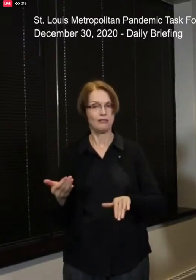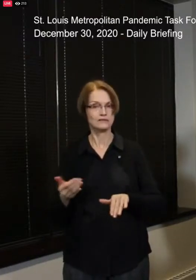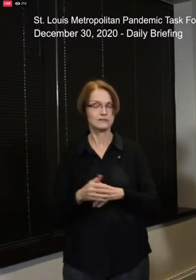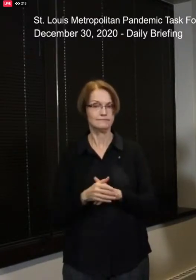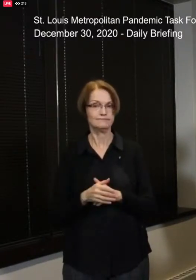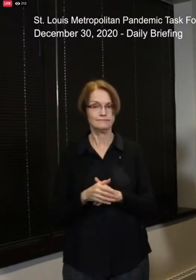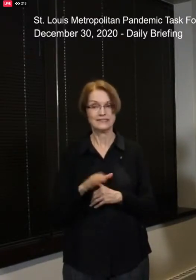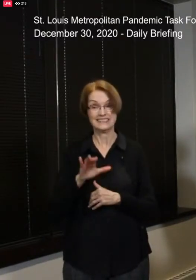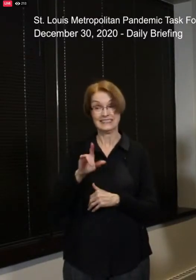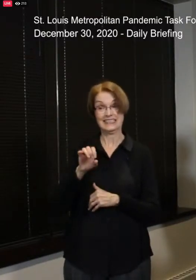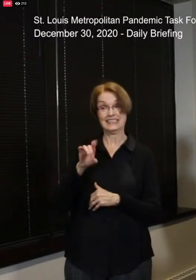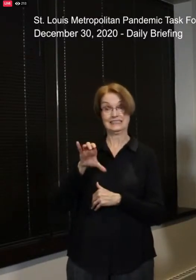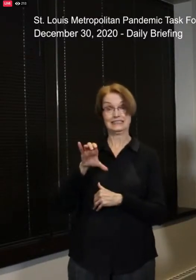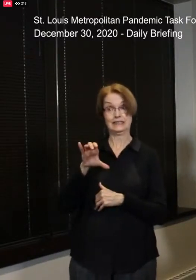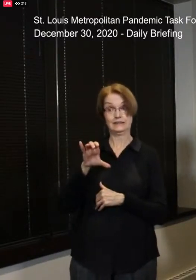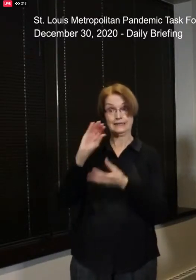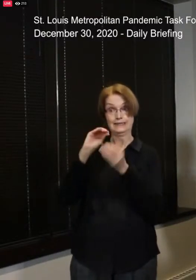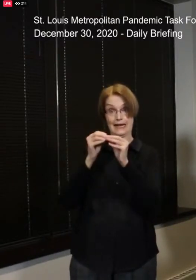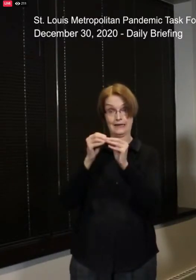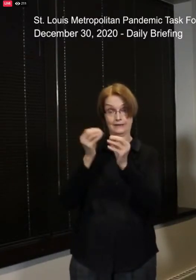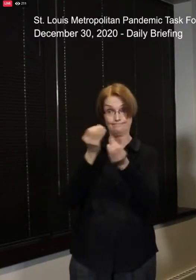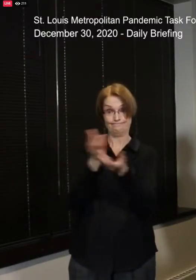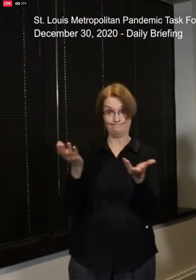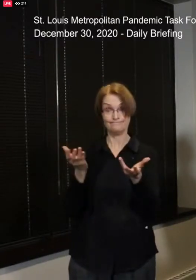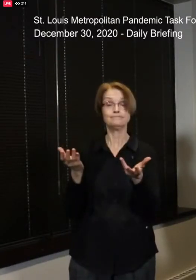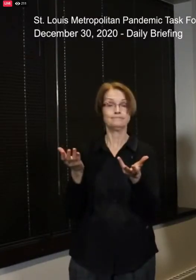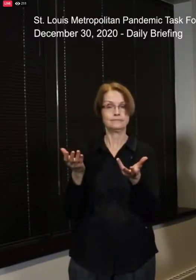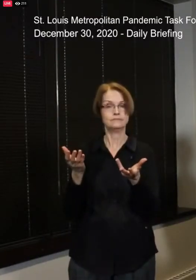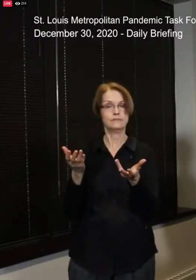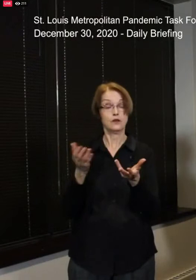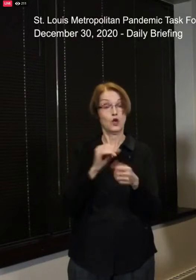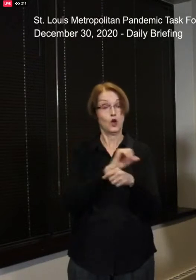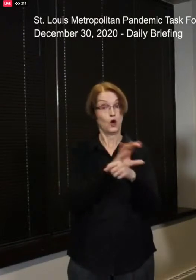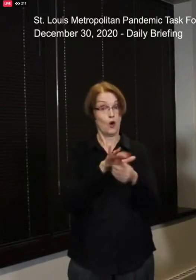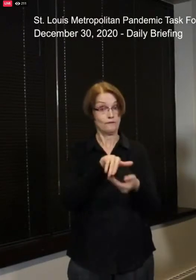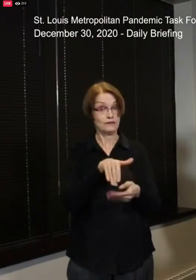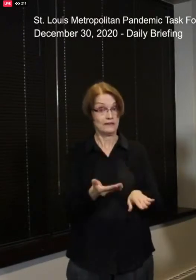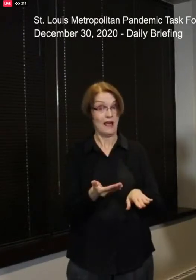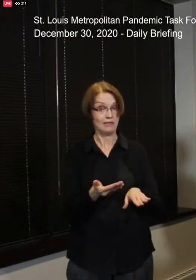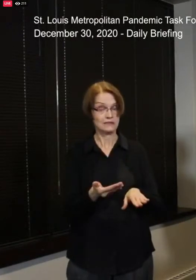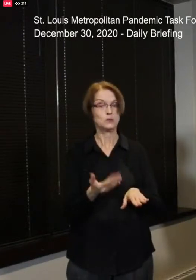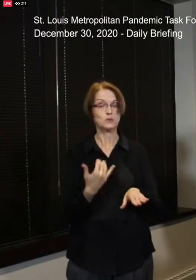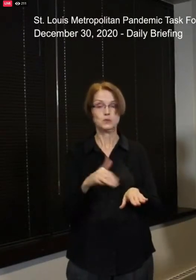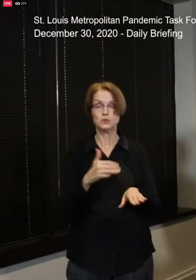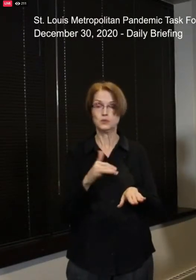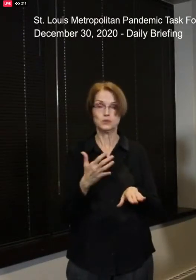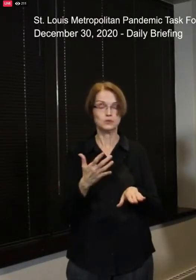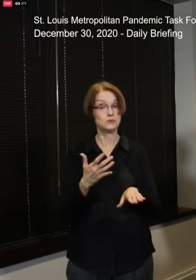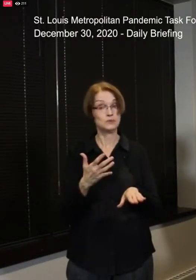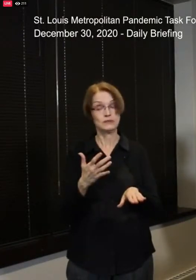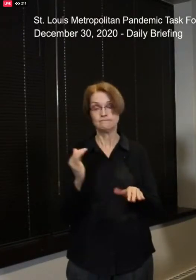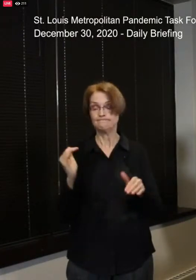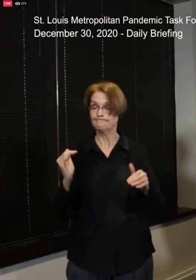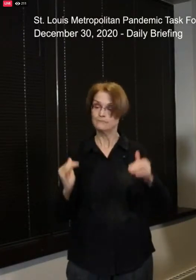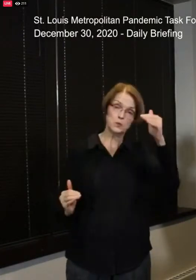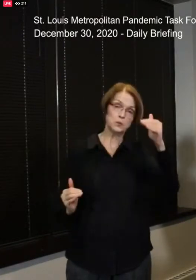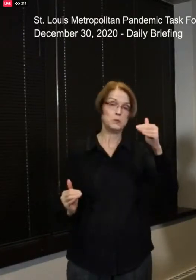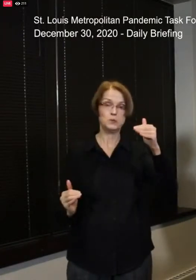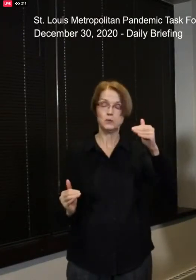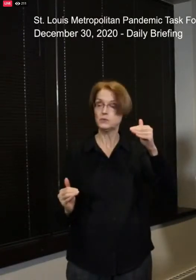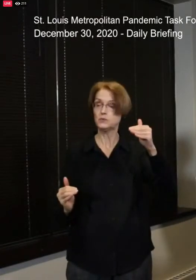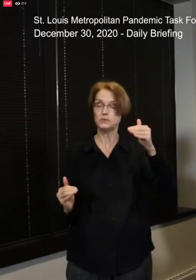with the CDC data, the deaths from COVID far exceed anything from